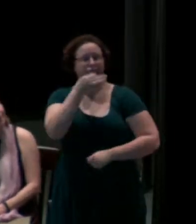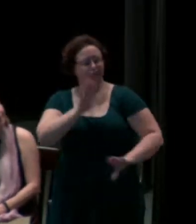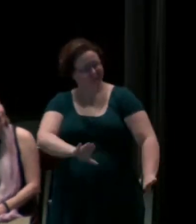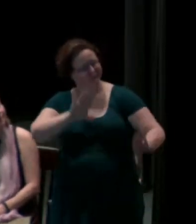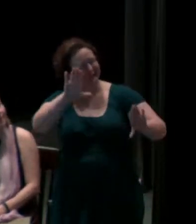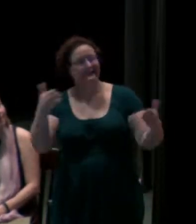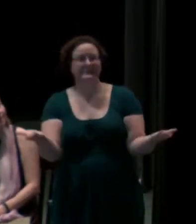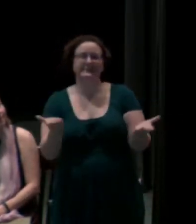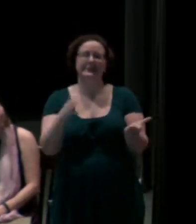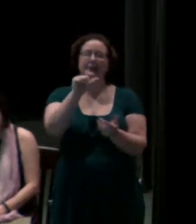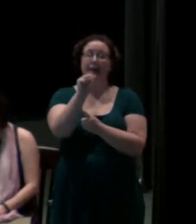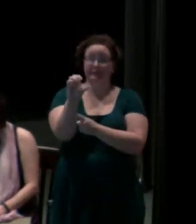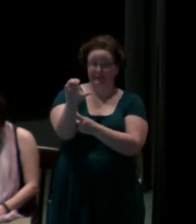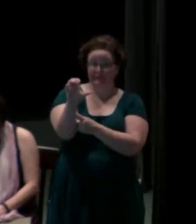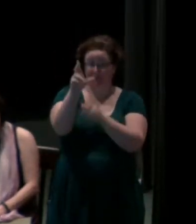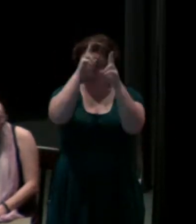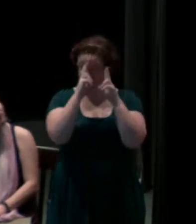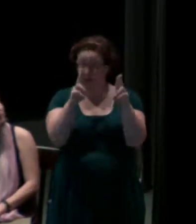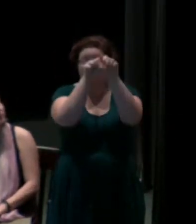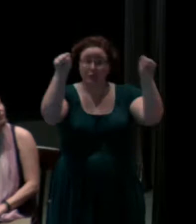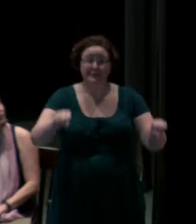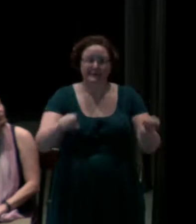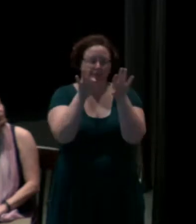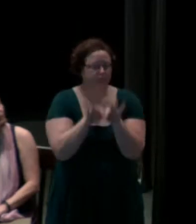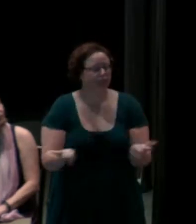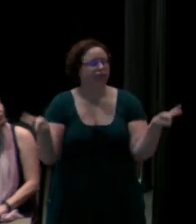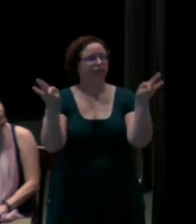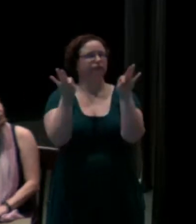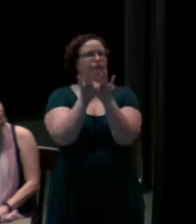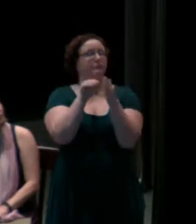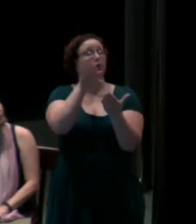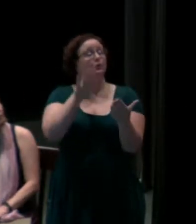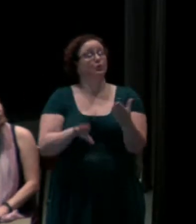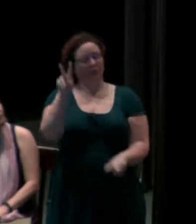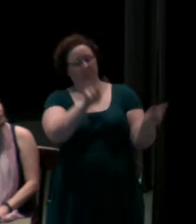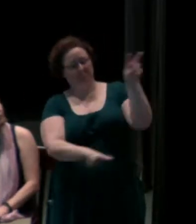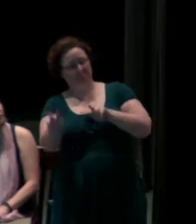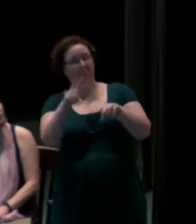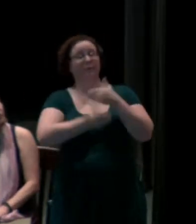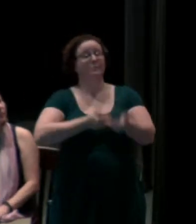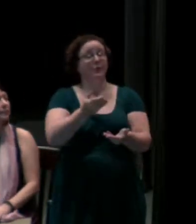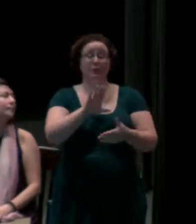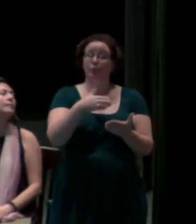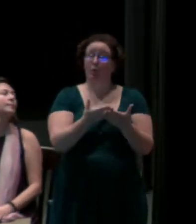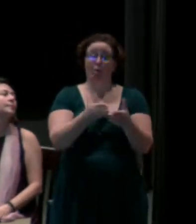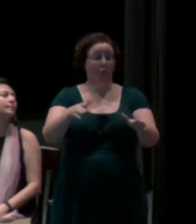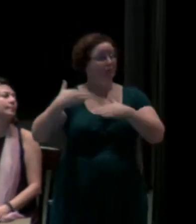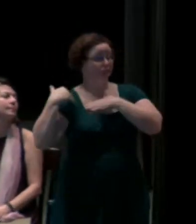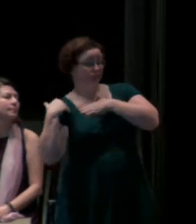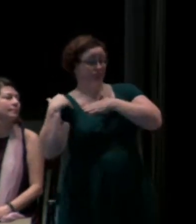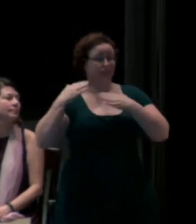Agnes Scott. The honor system is integral to the student-governed process by which all students are held to a